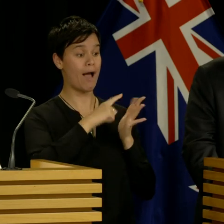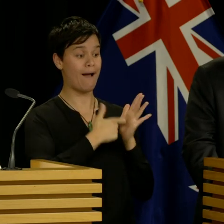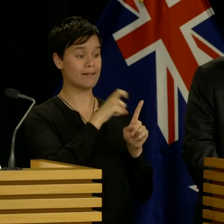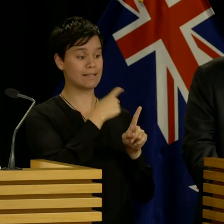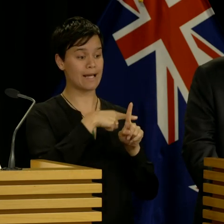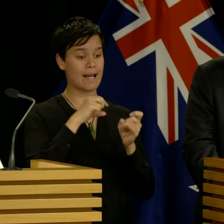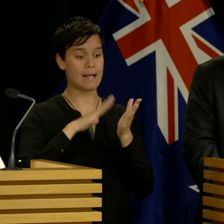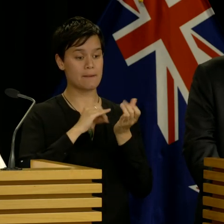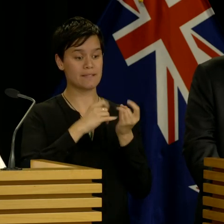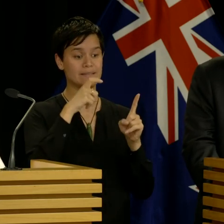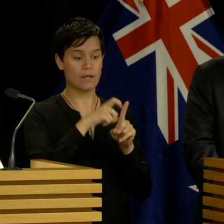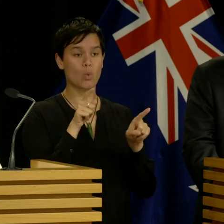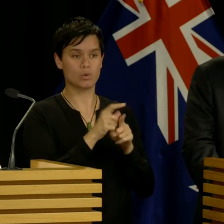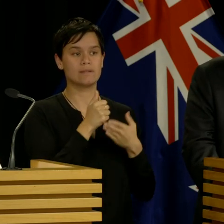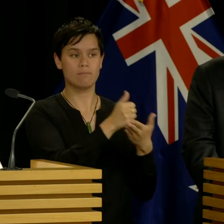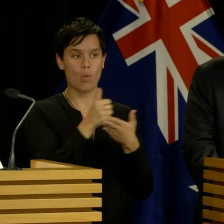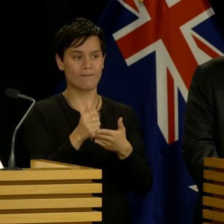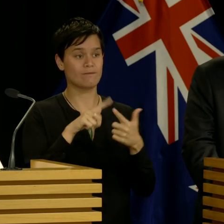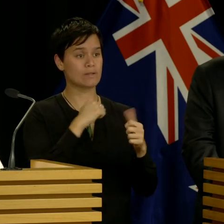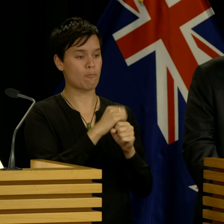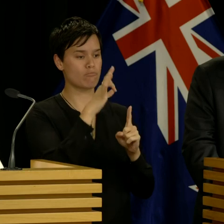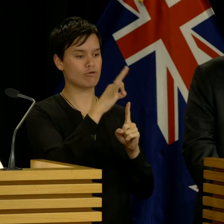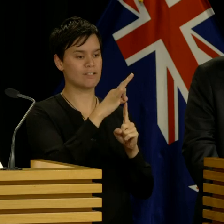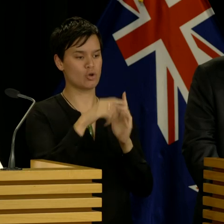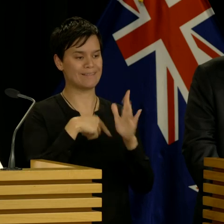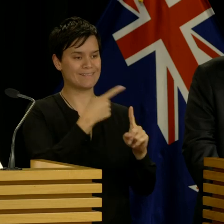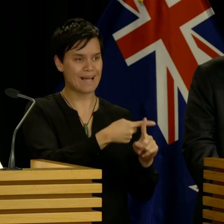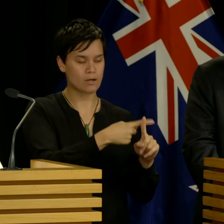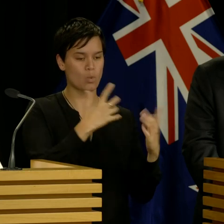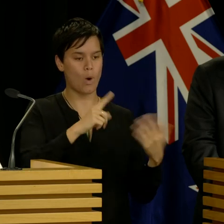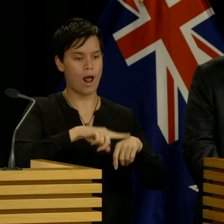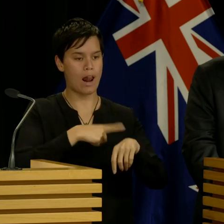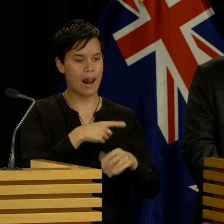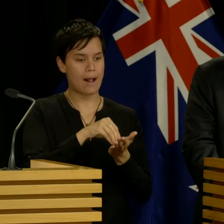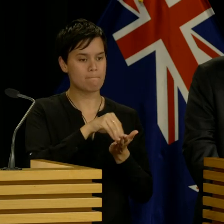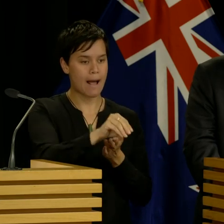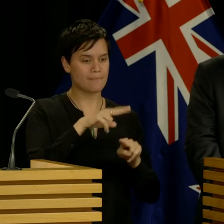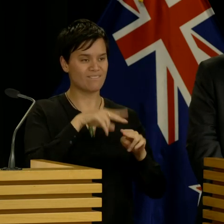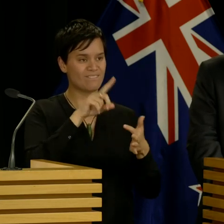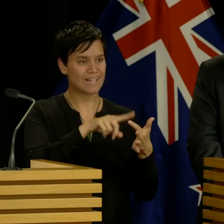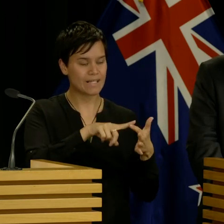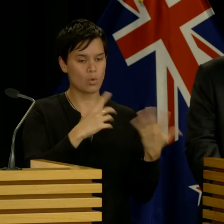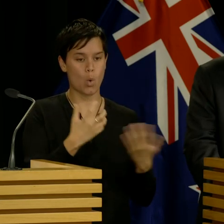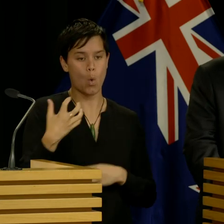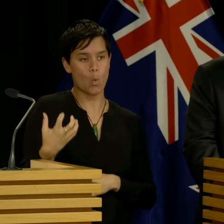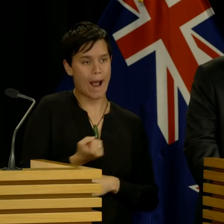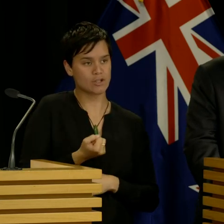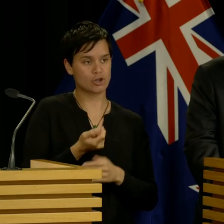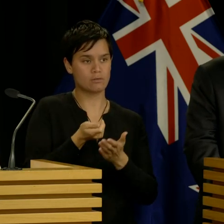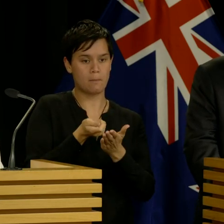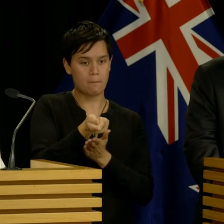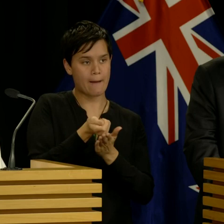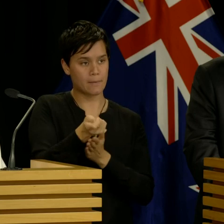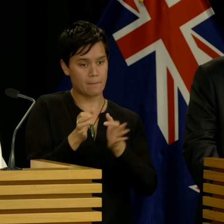businesses and workers on issues like provisional tax readjustments, late payment and filing fees, wage instalment plans, and